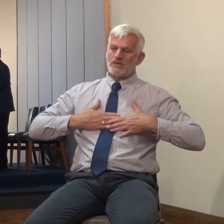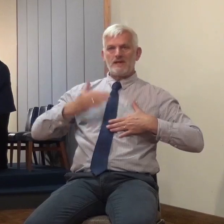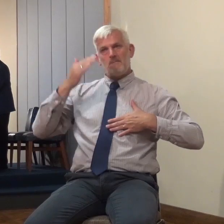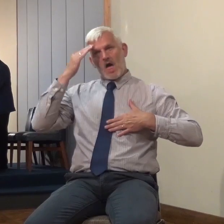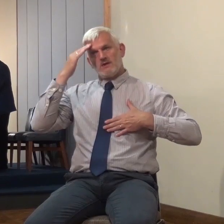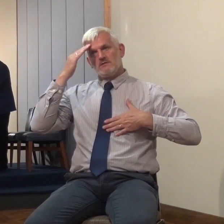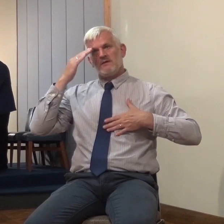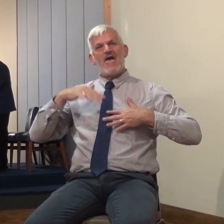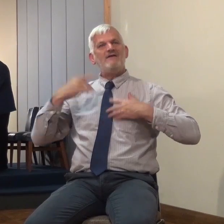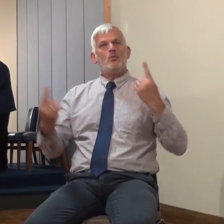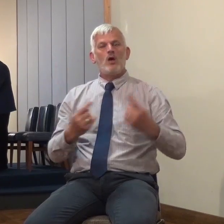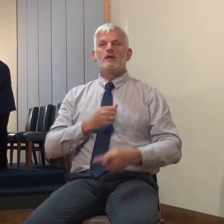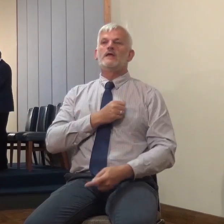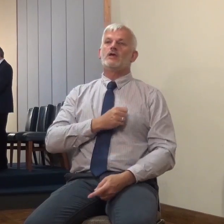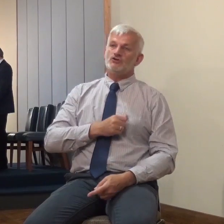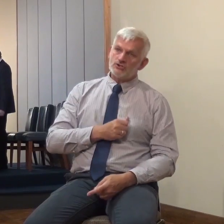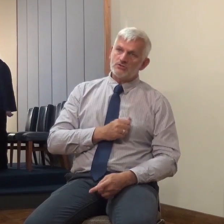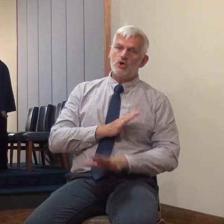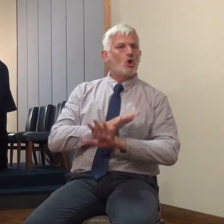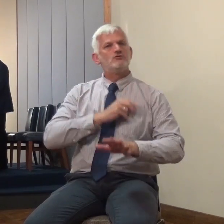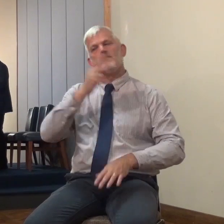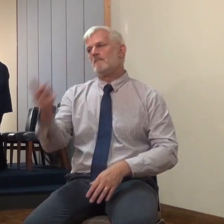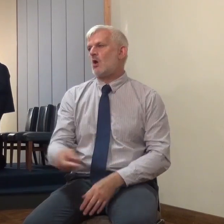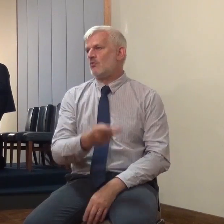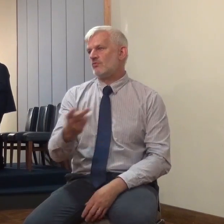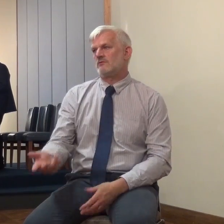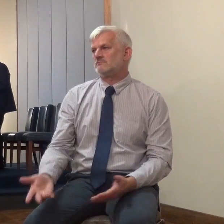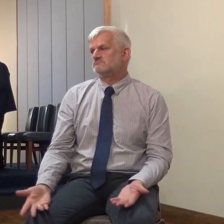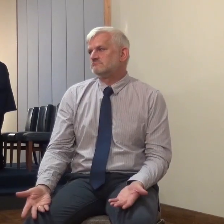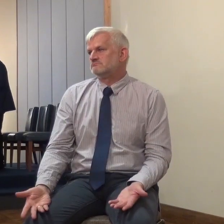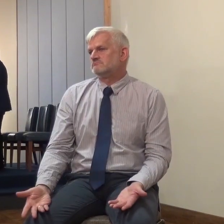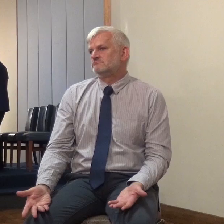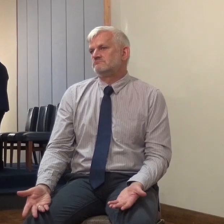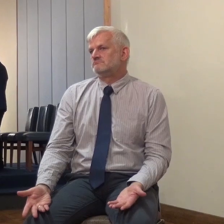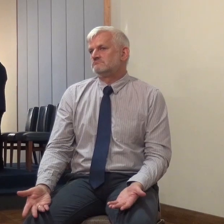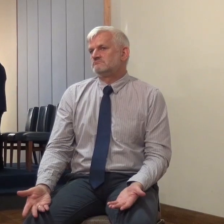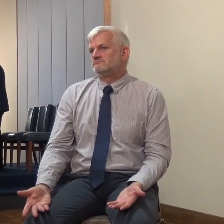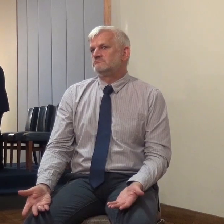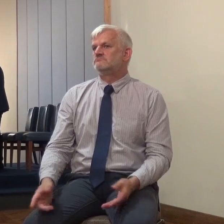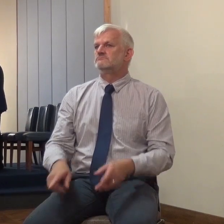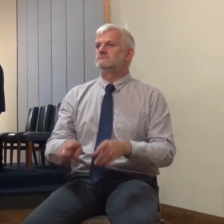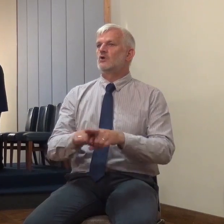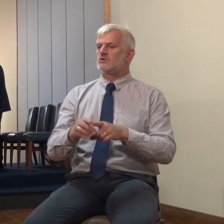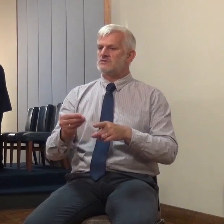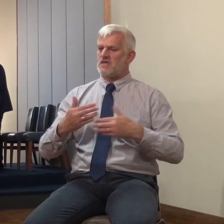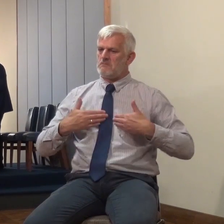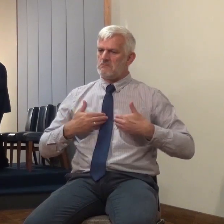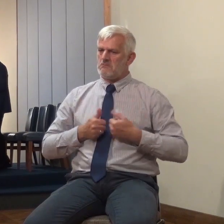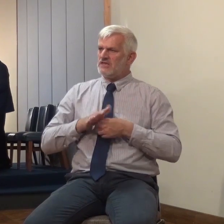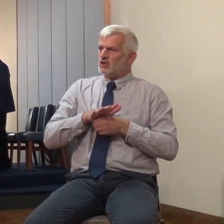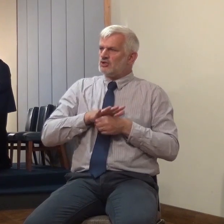and non-Christians. And the same goes for various conditions. Chronic conditions,